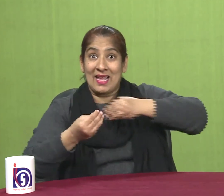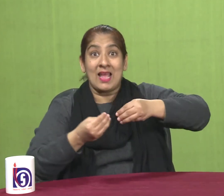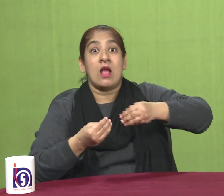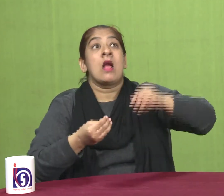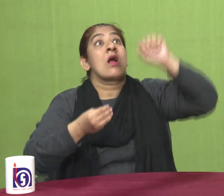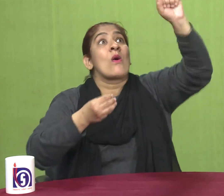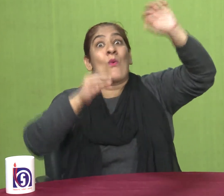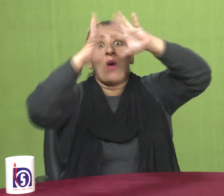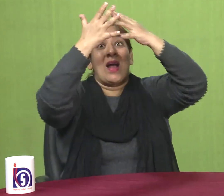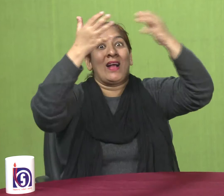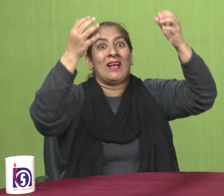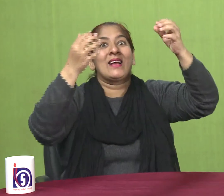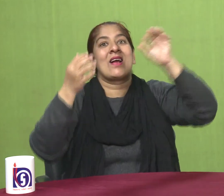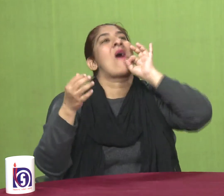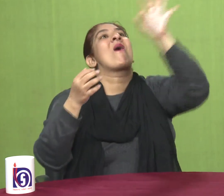What is the procedure for import trade?